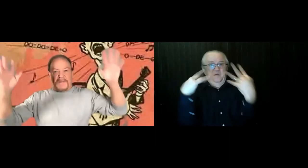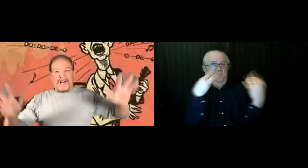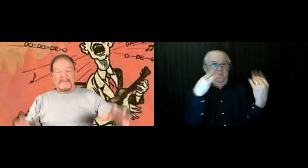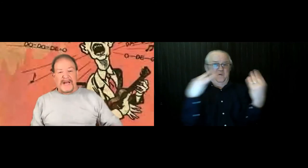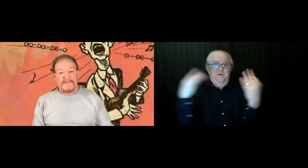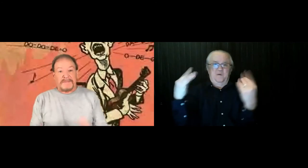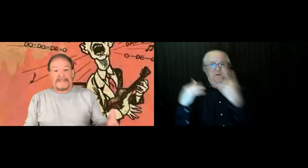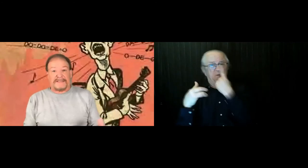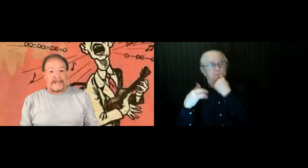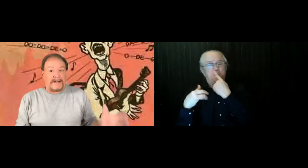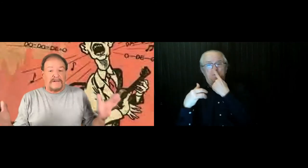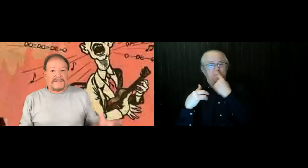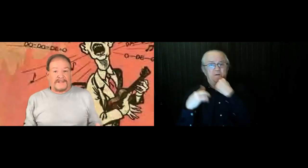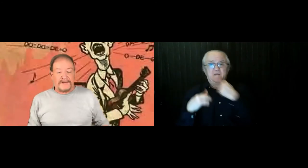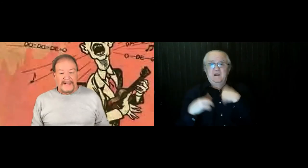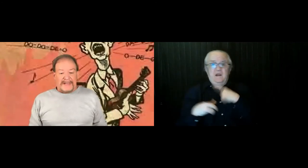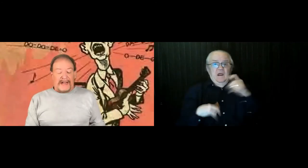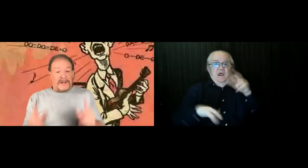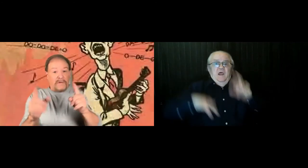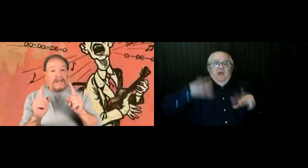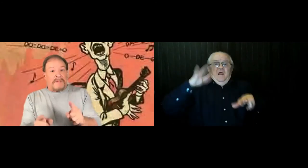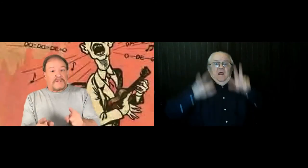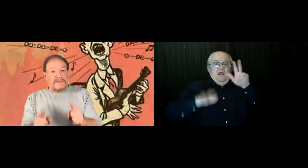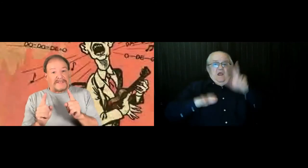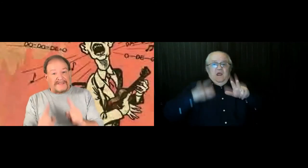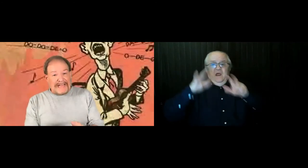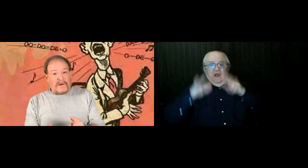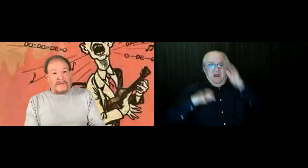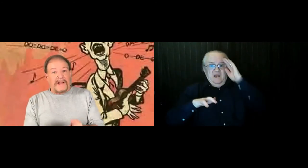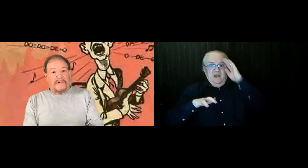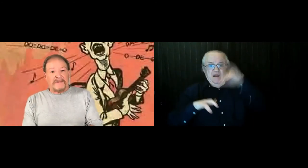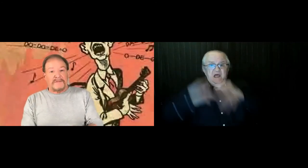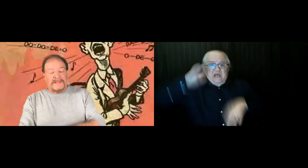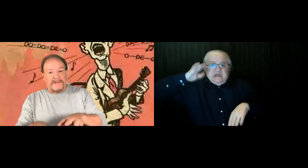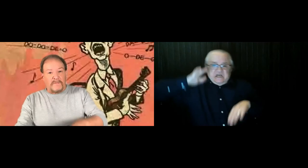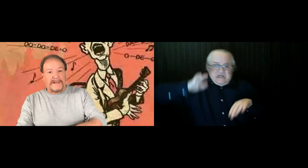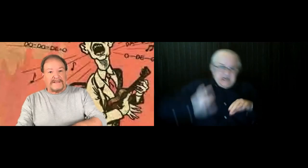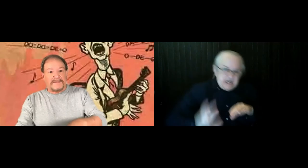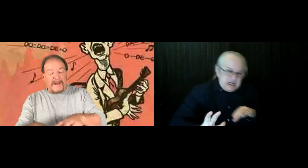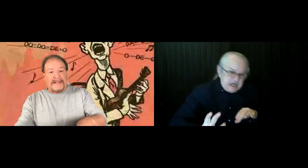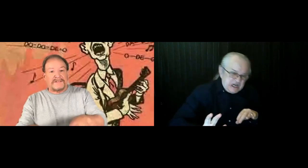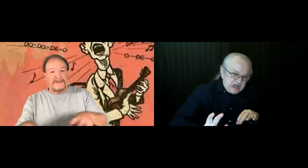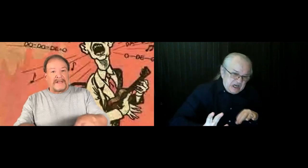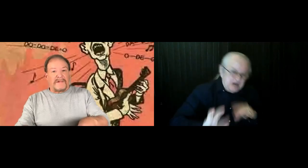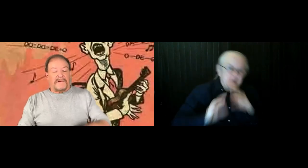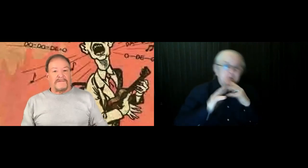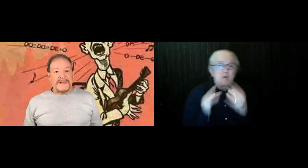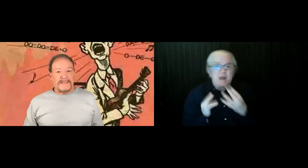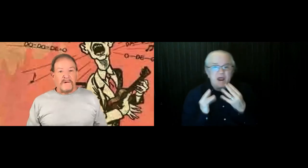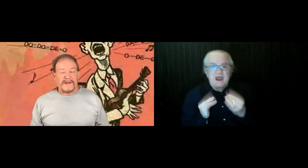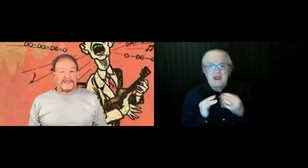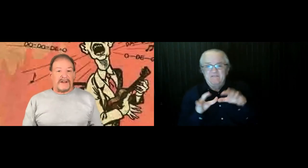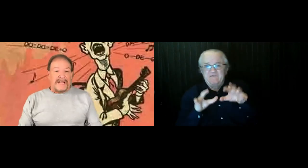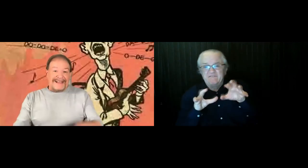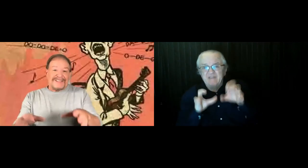are just coming up, and I'm from Texas and I don't know what to do. And I know that I'm not supposed to slam on my wheels when there's wetness or ice or